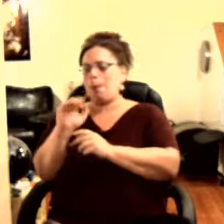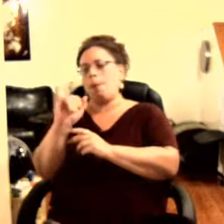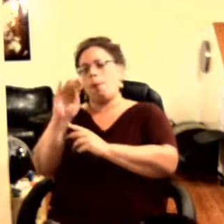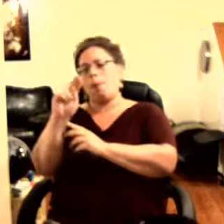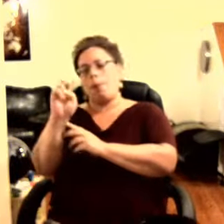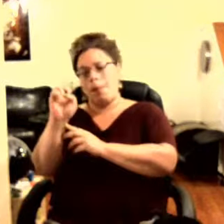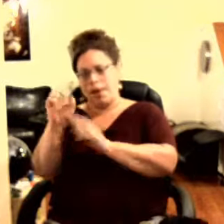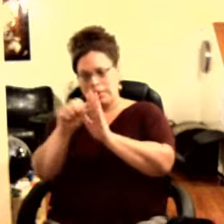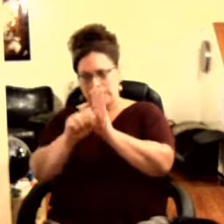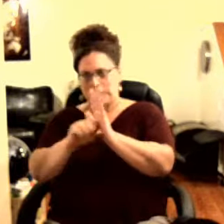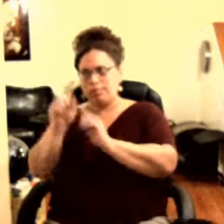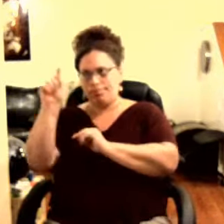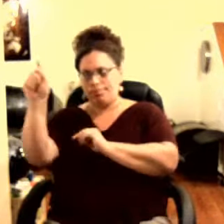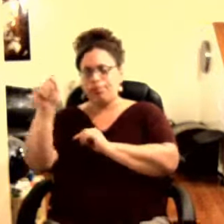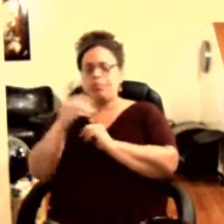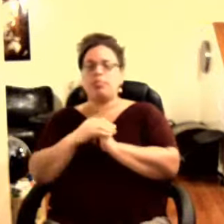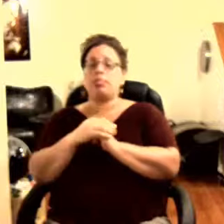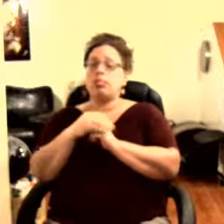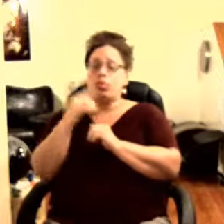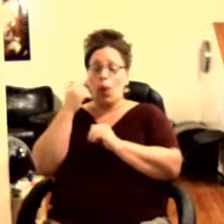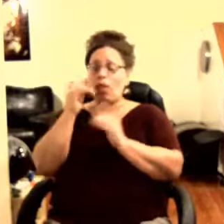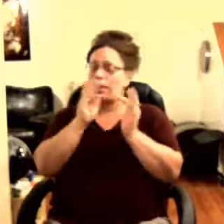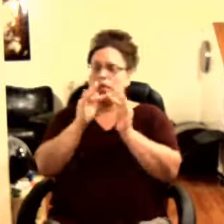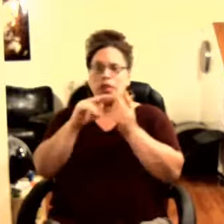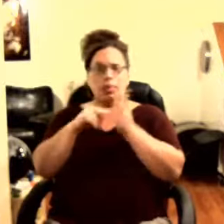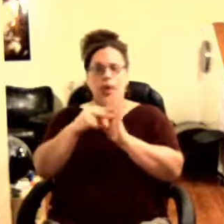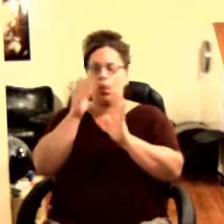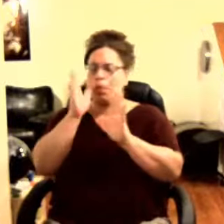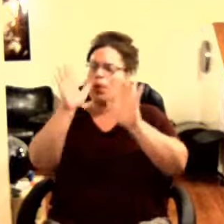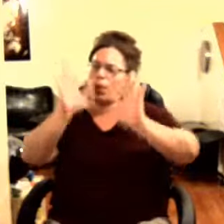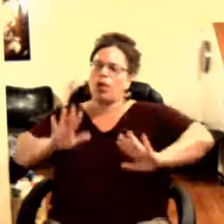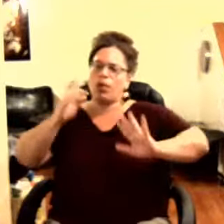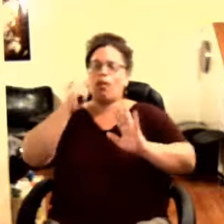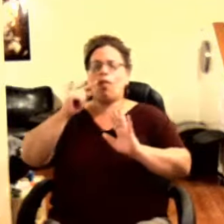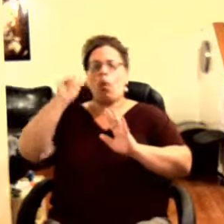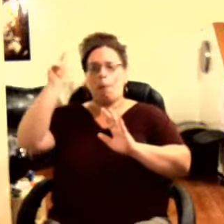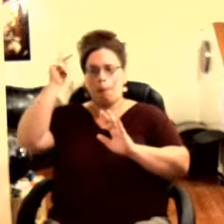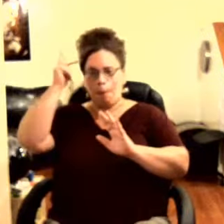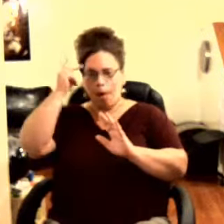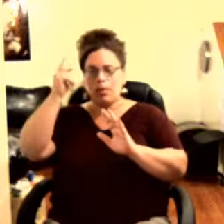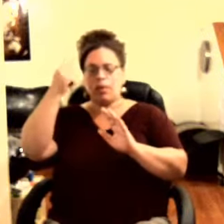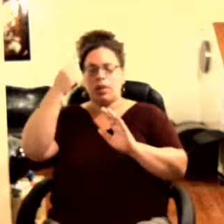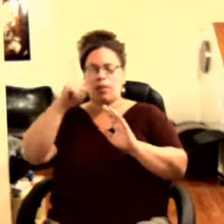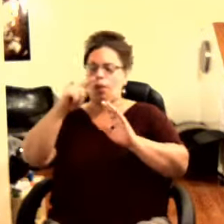great for democracy and for our society. But there's this kind of shift in how information is flowing